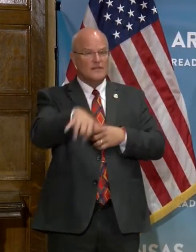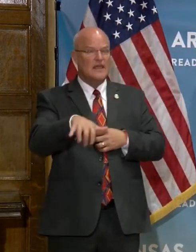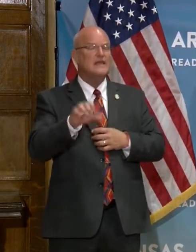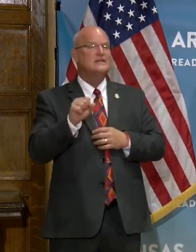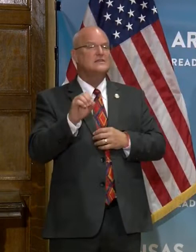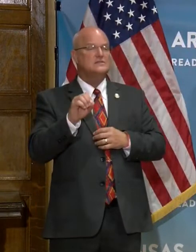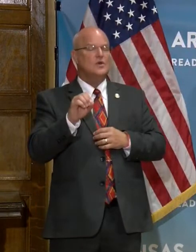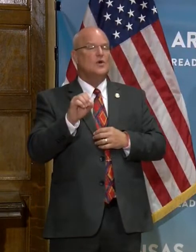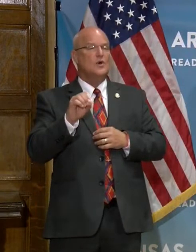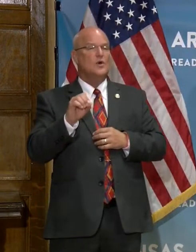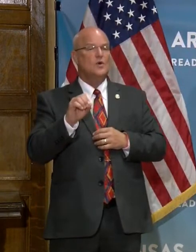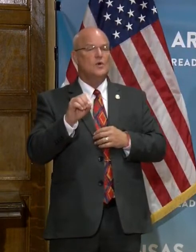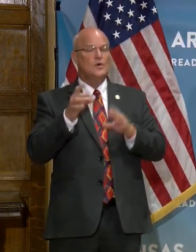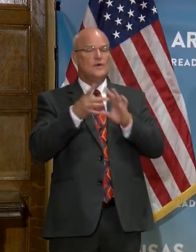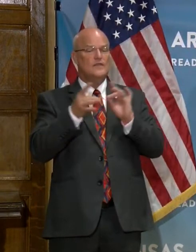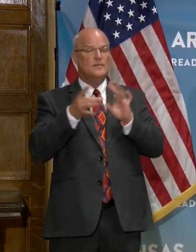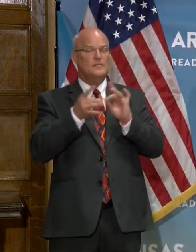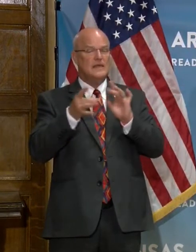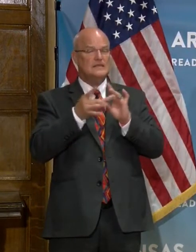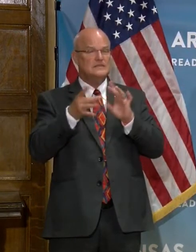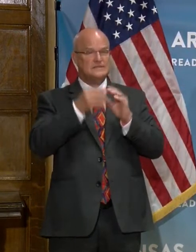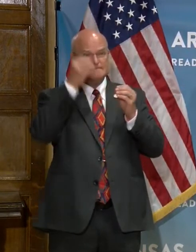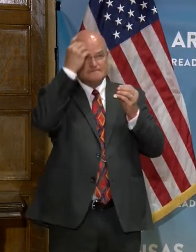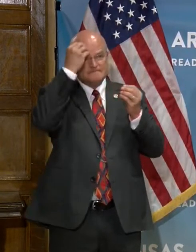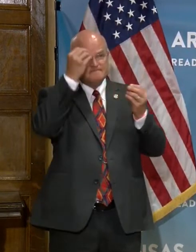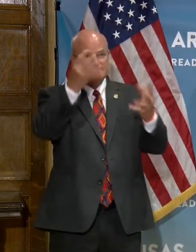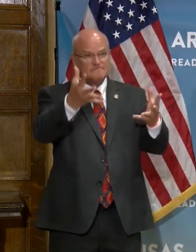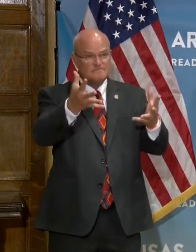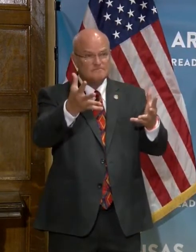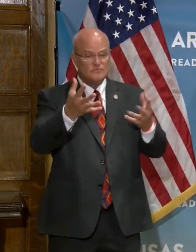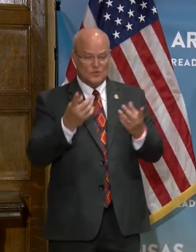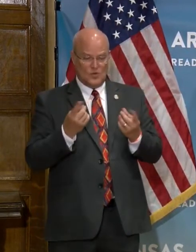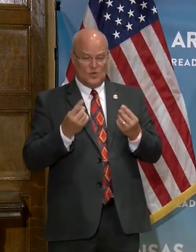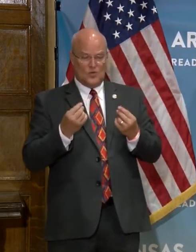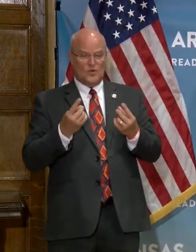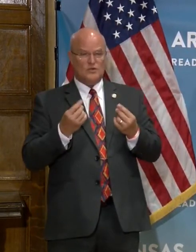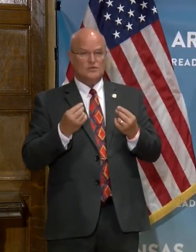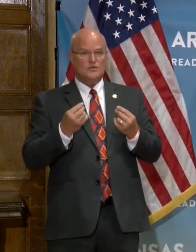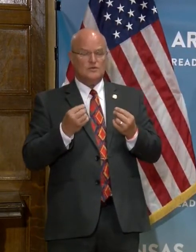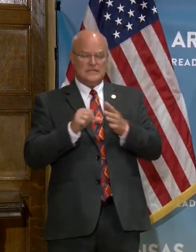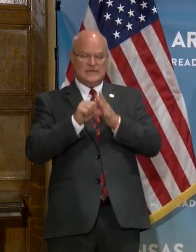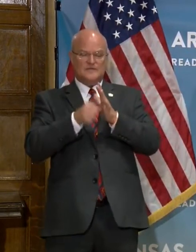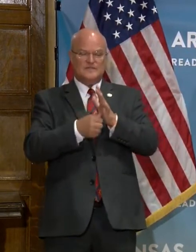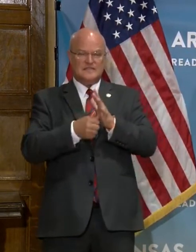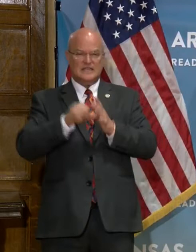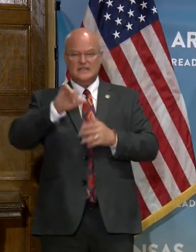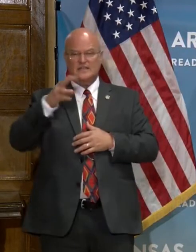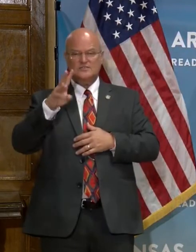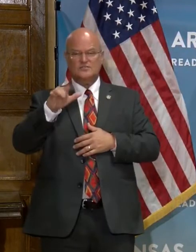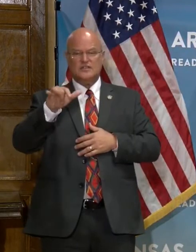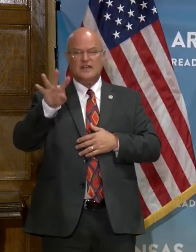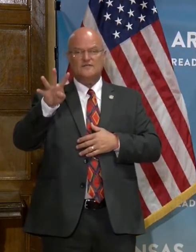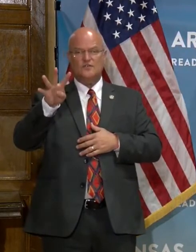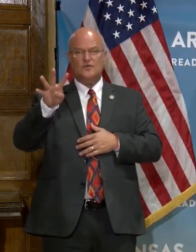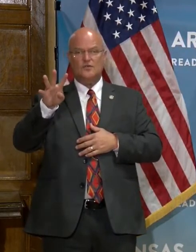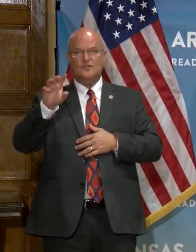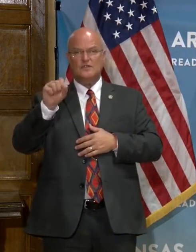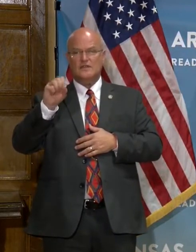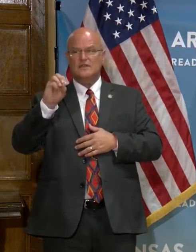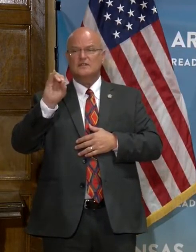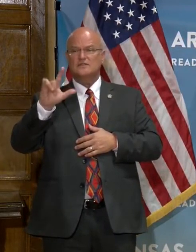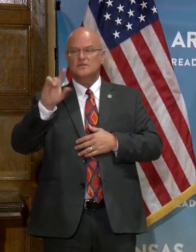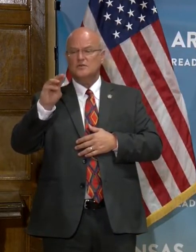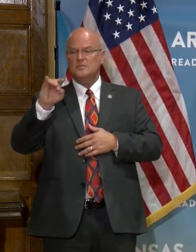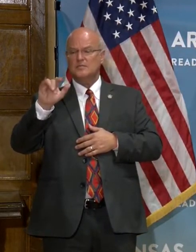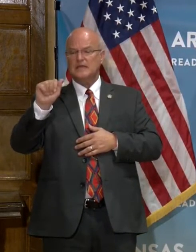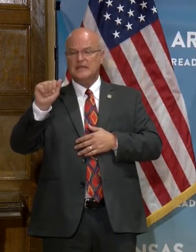And so the messaging is a critical part of it. What we're doing is emphasizing the 4th through our social media,